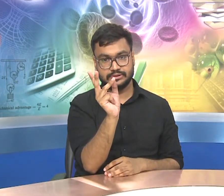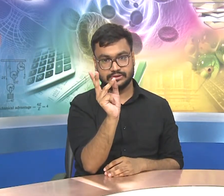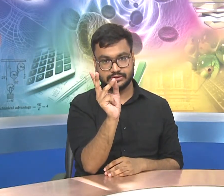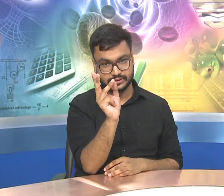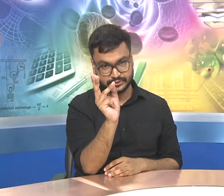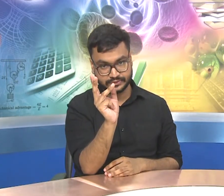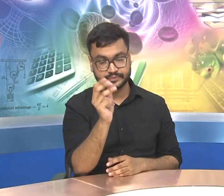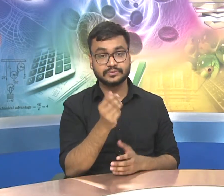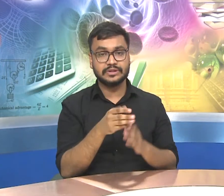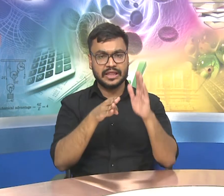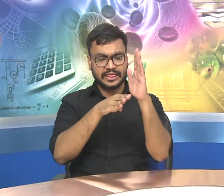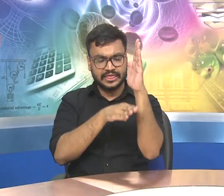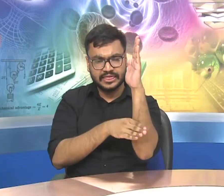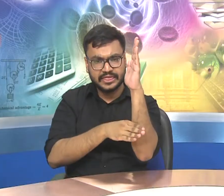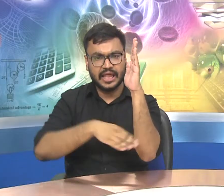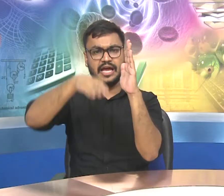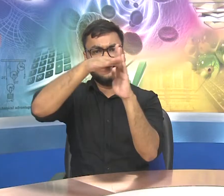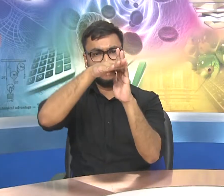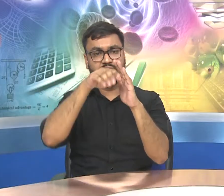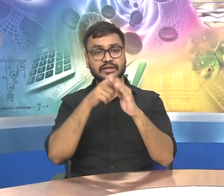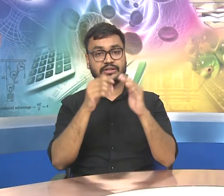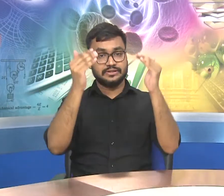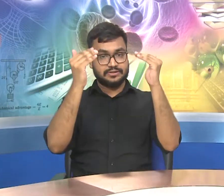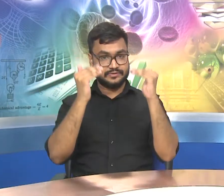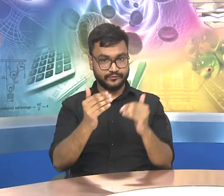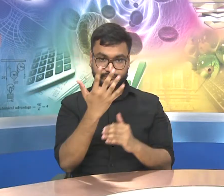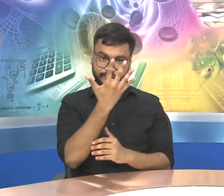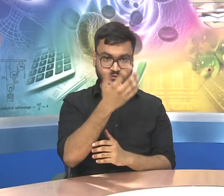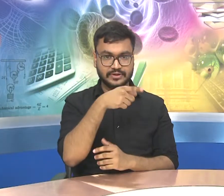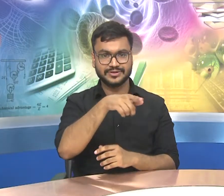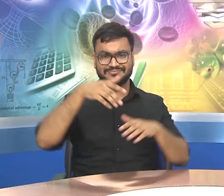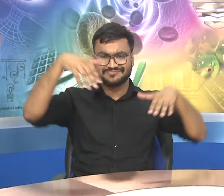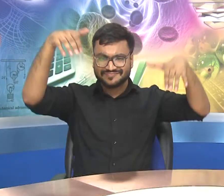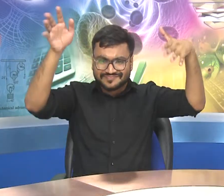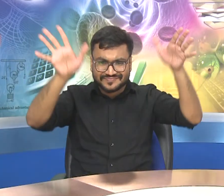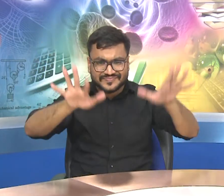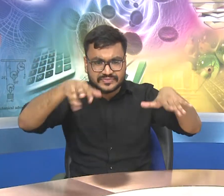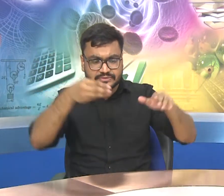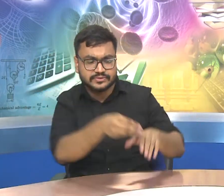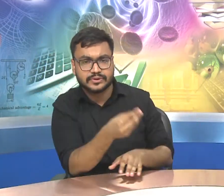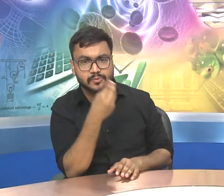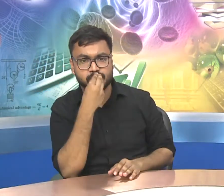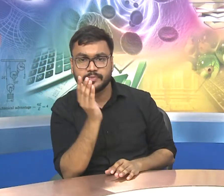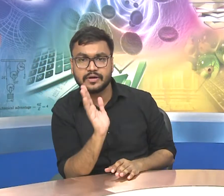snake, their role is tertiary consumer,